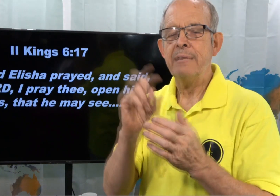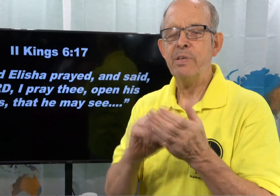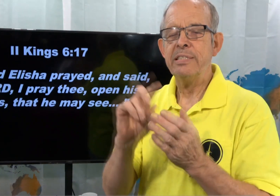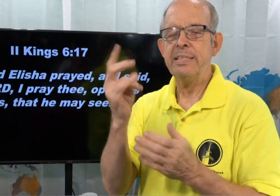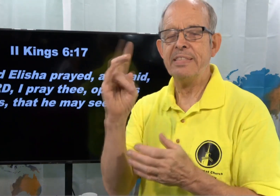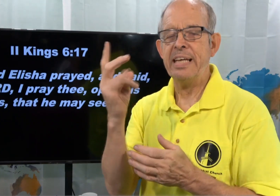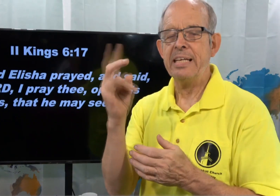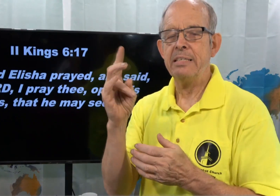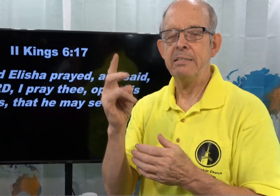2 Kings 6:15.